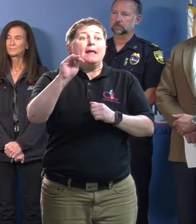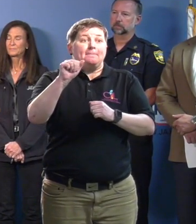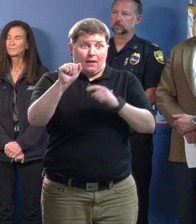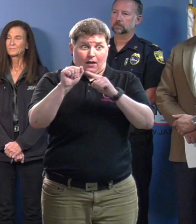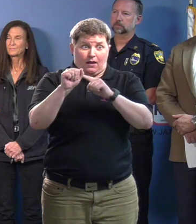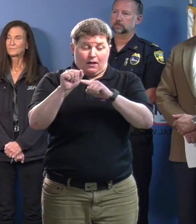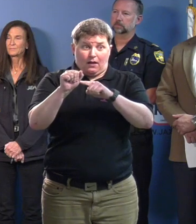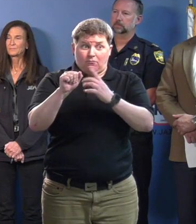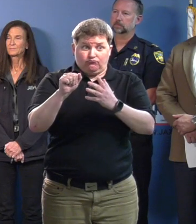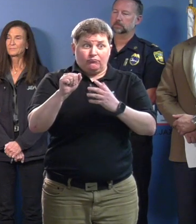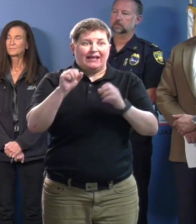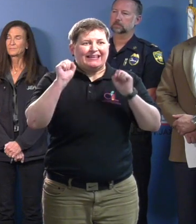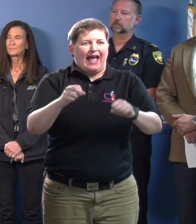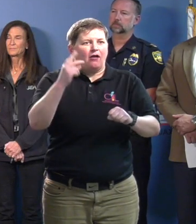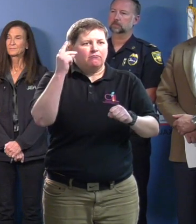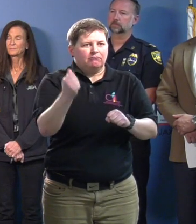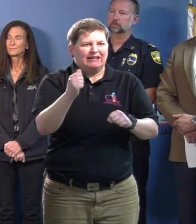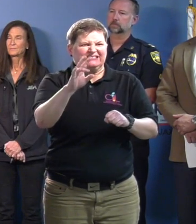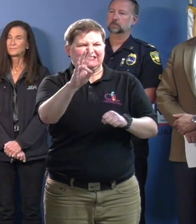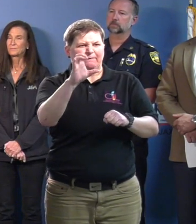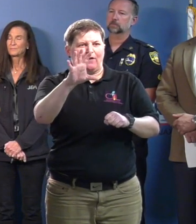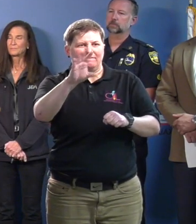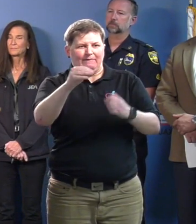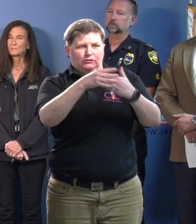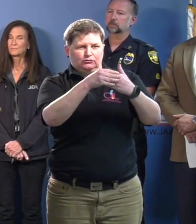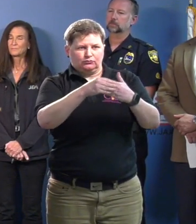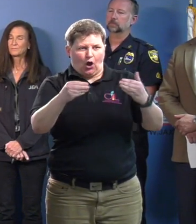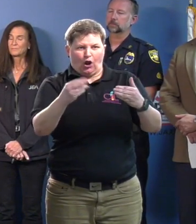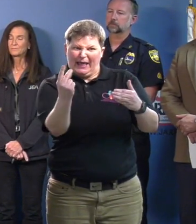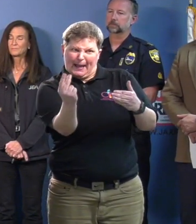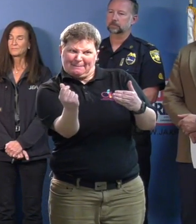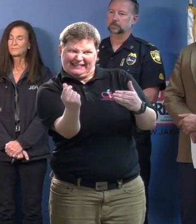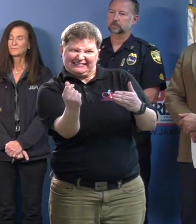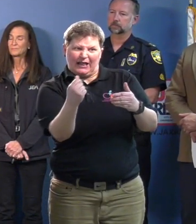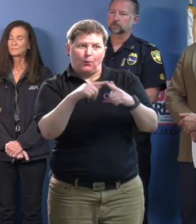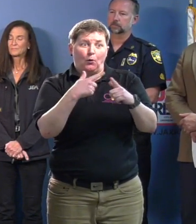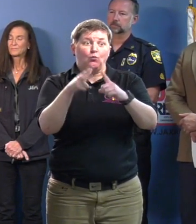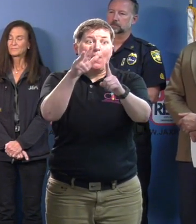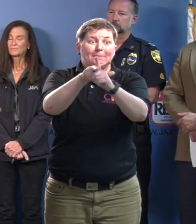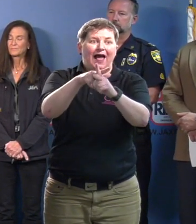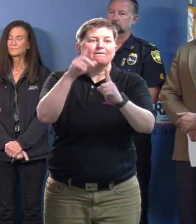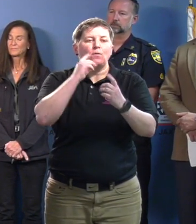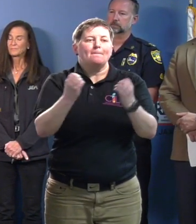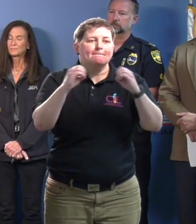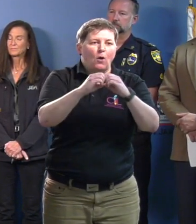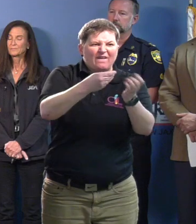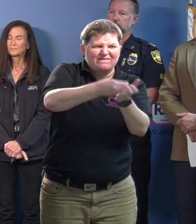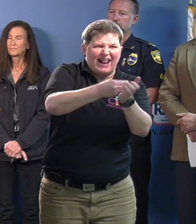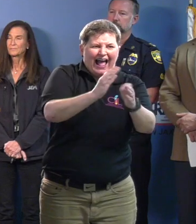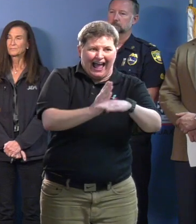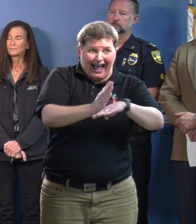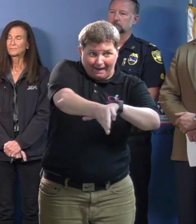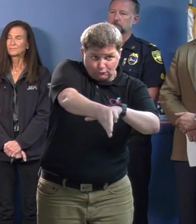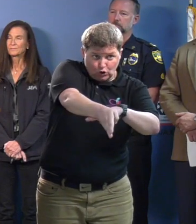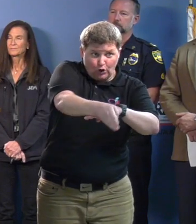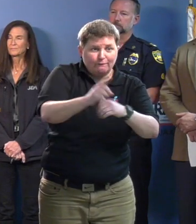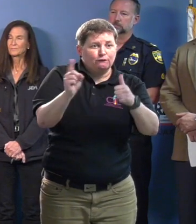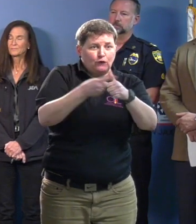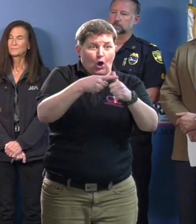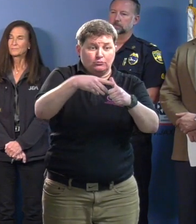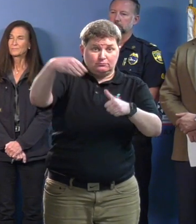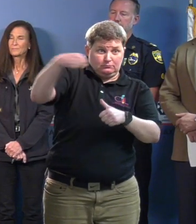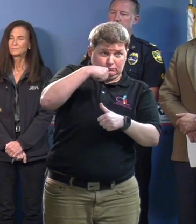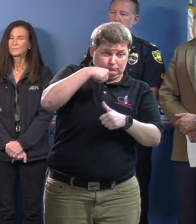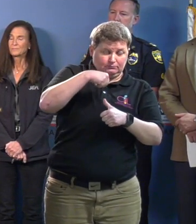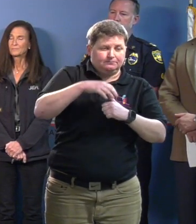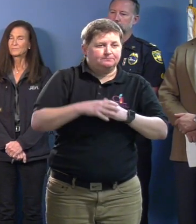immediate $750 from FEMA as you apply for additional funds after that. There's also